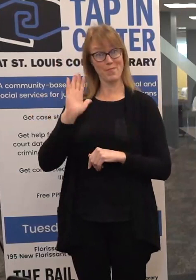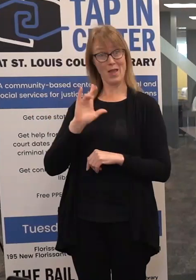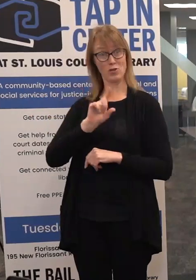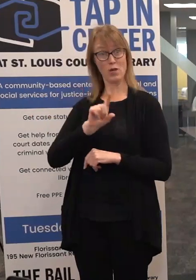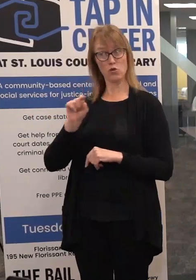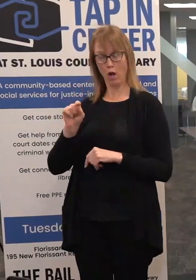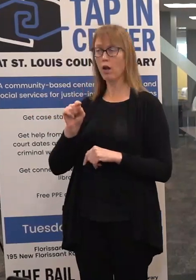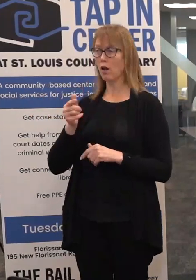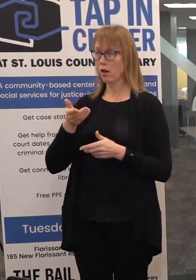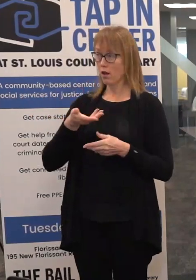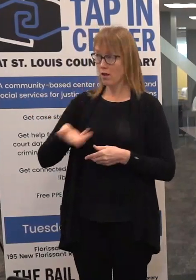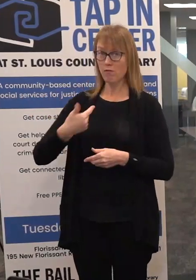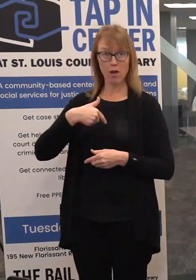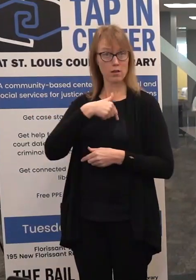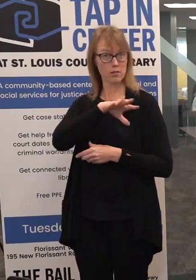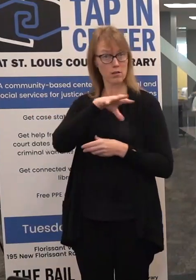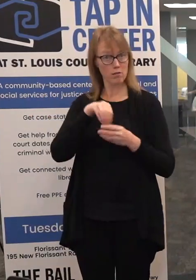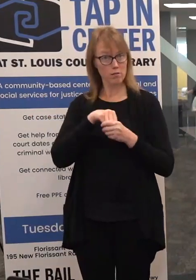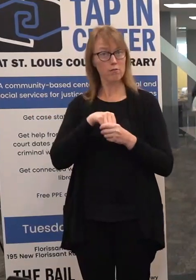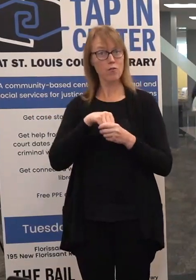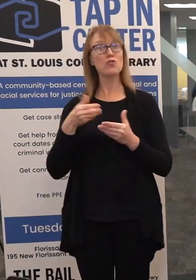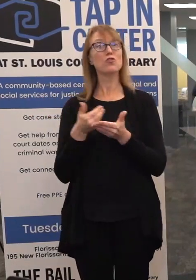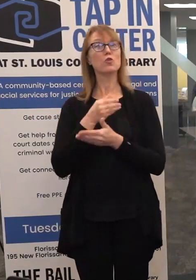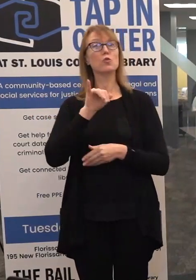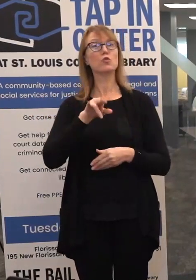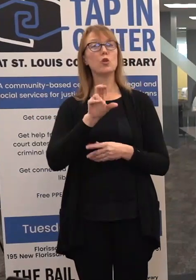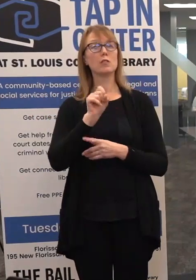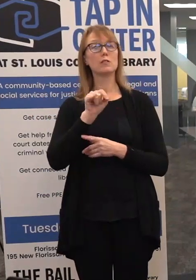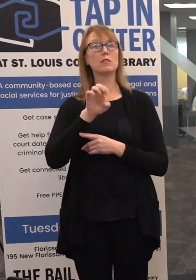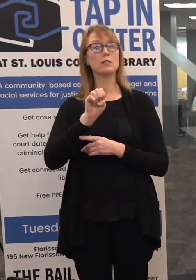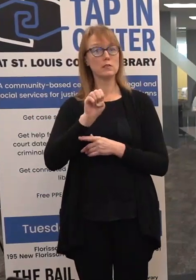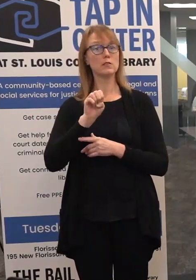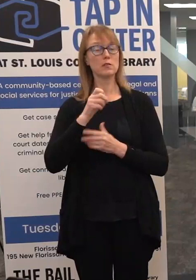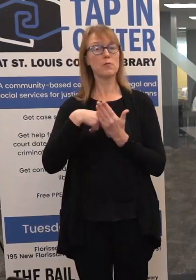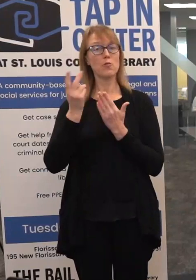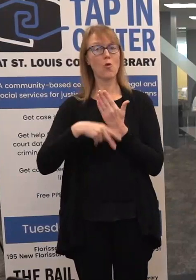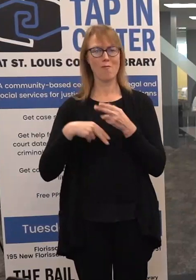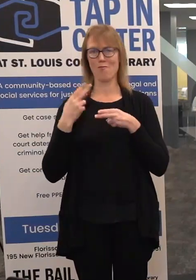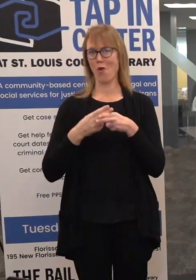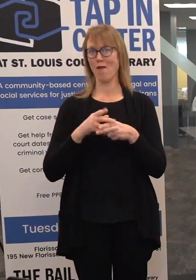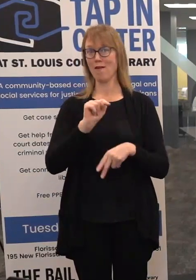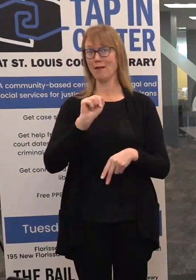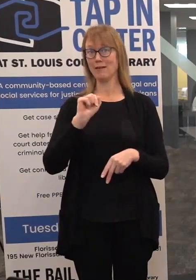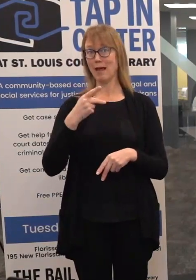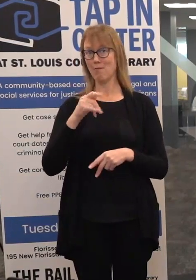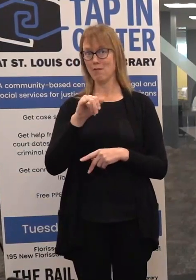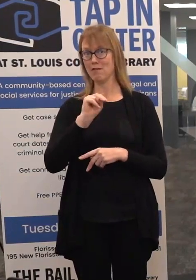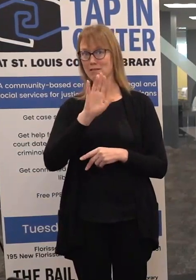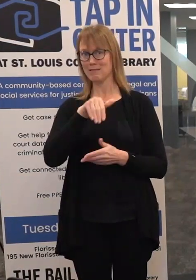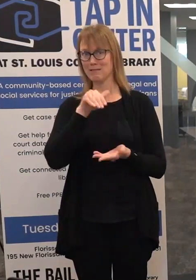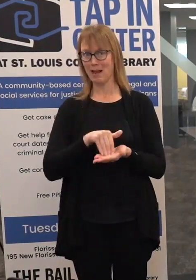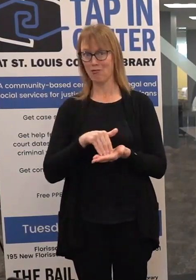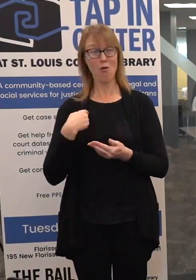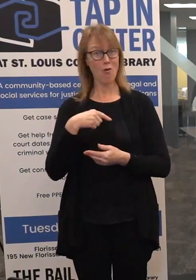new justice initiative known as the Tappan Center, we immediately said yes. In a moment, Dr. Page will share